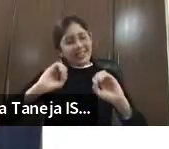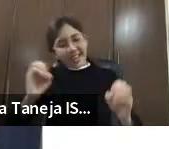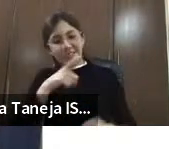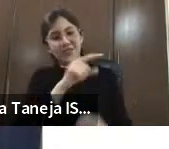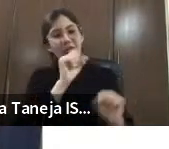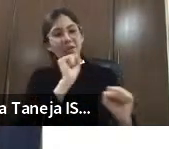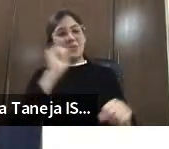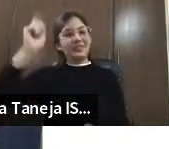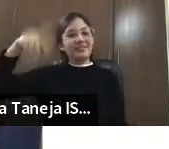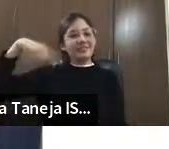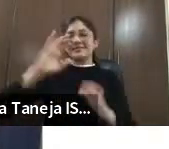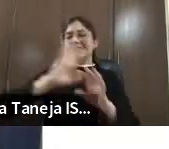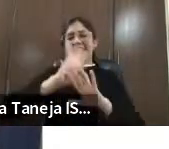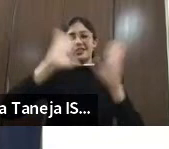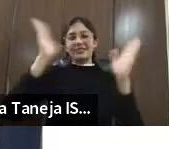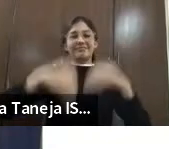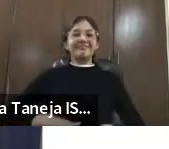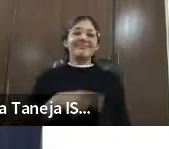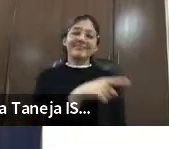films flop.